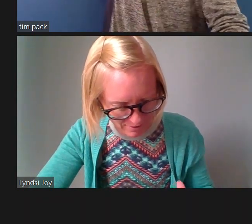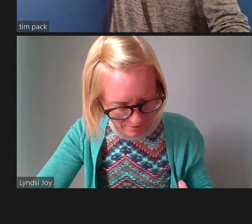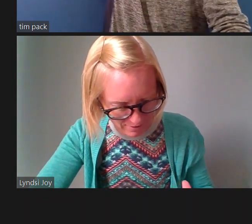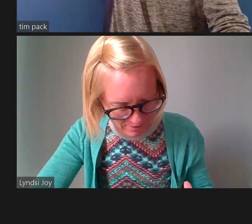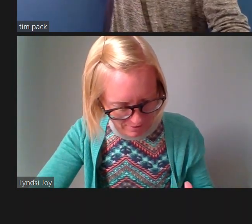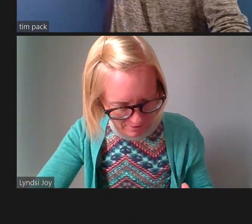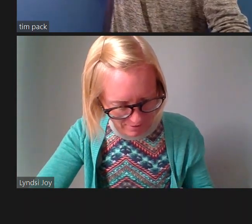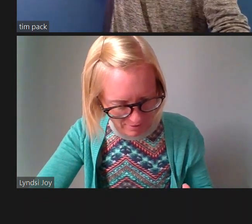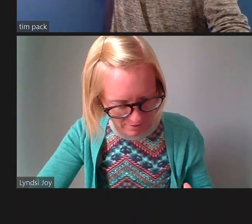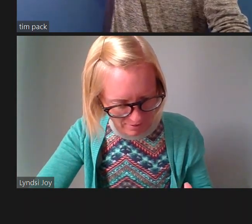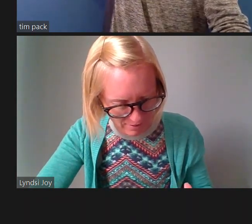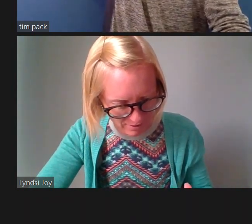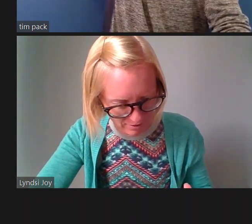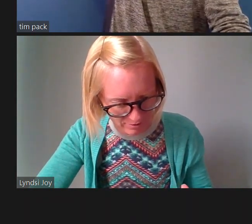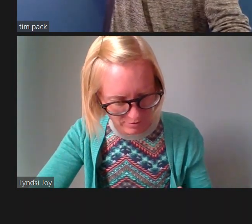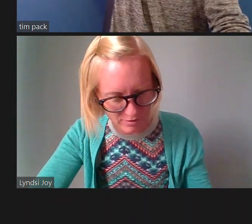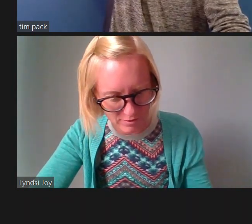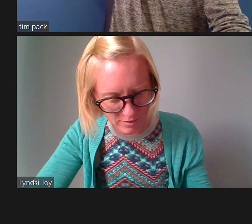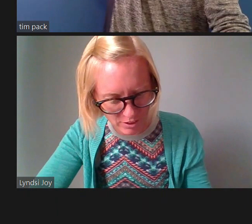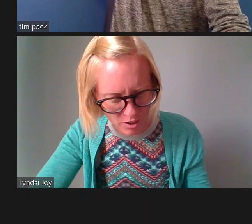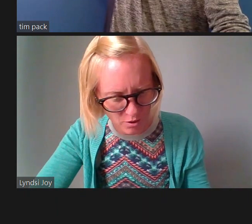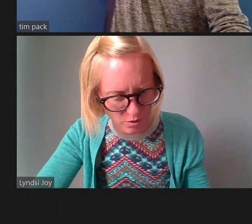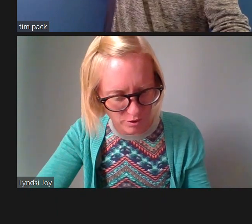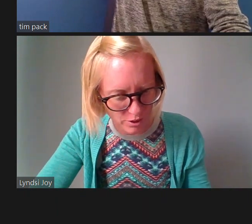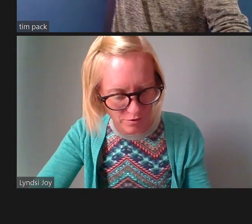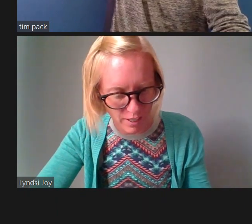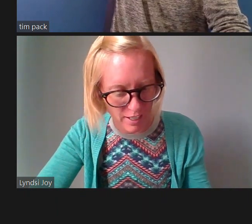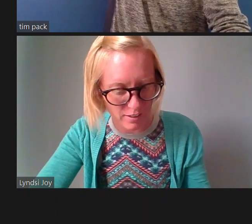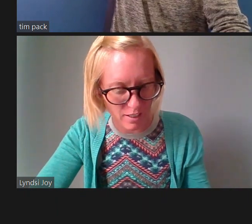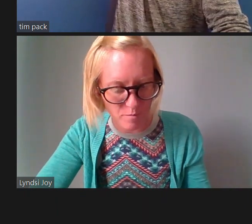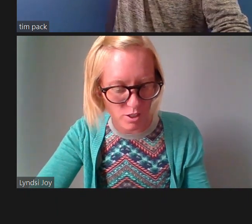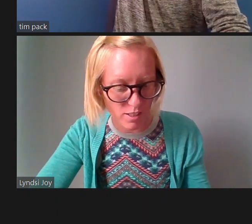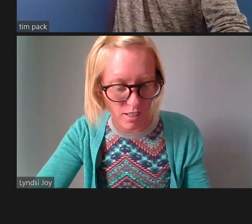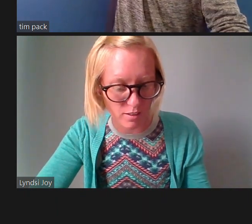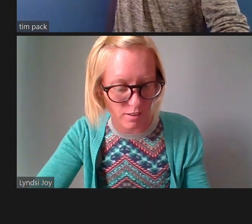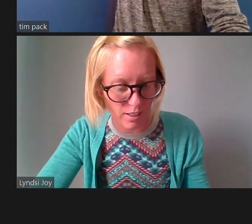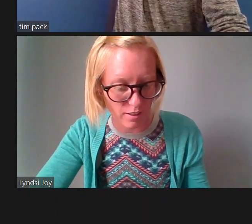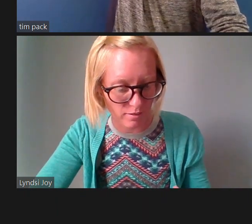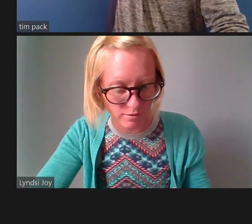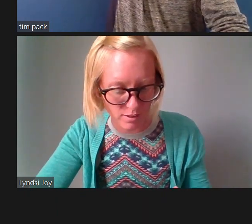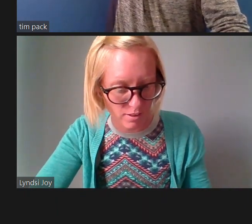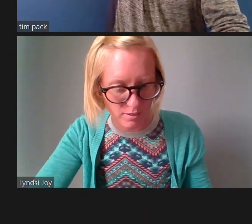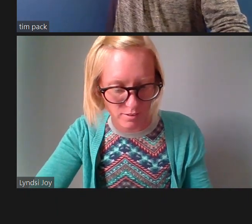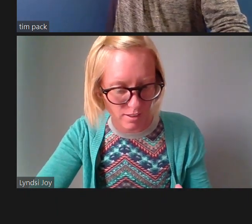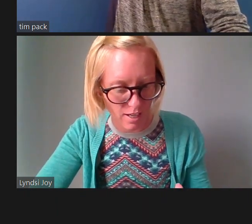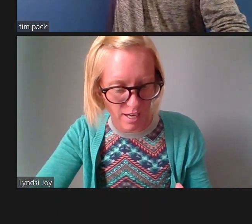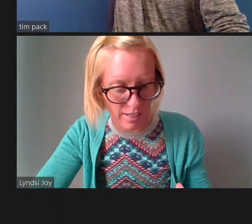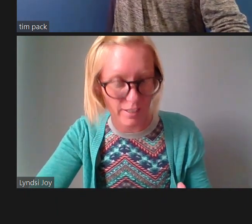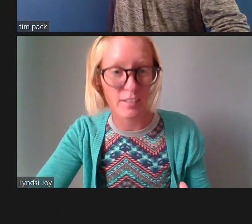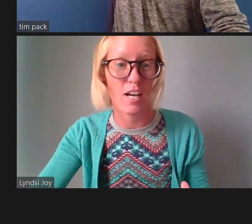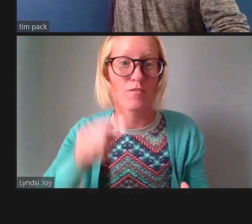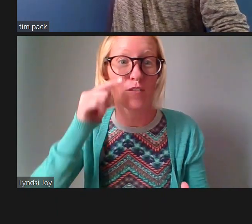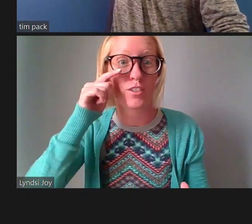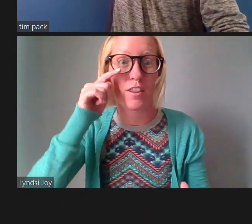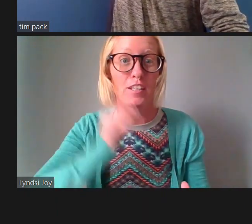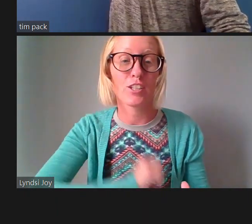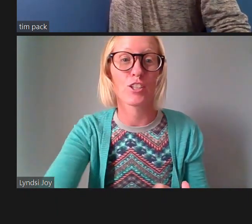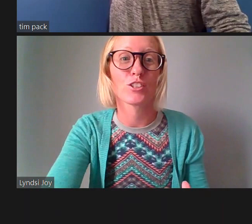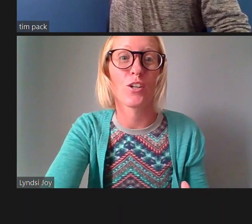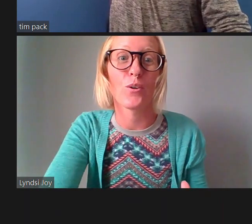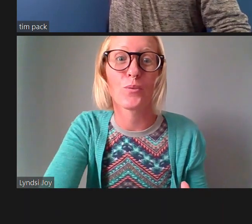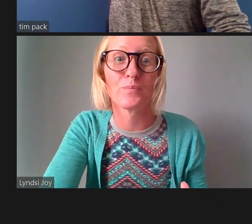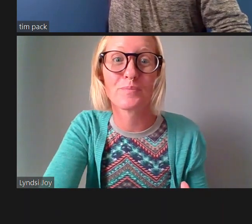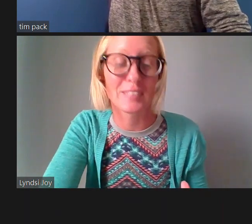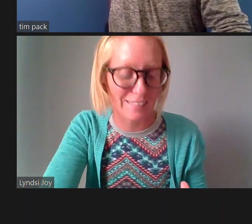find a pause there, and I was slow to pause it. So no, sorry. You're fine. I'm just saying, like, I have never done